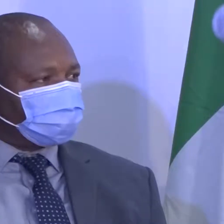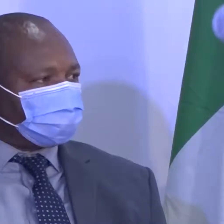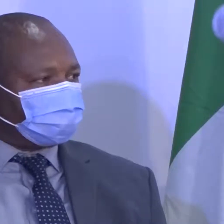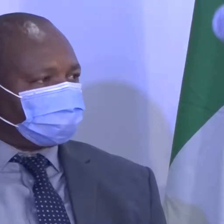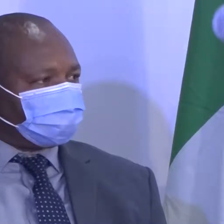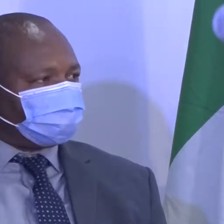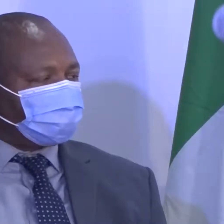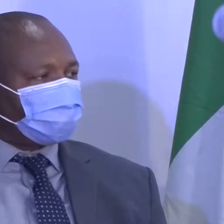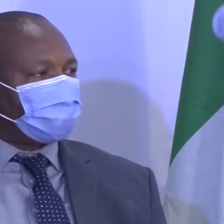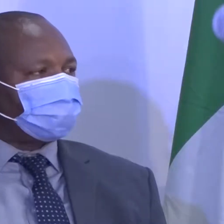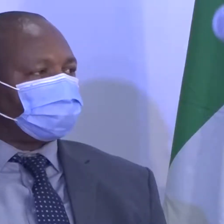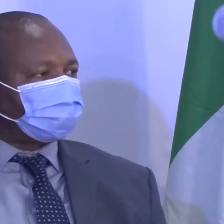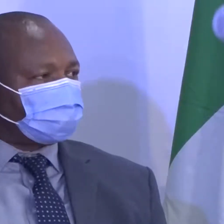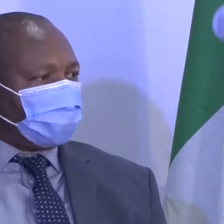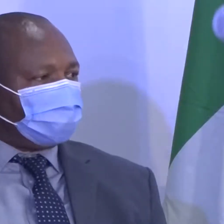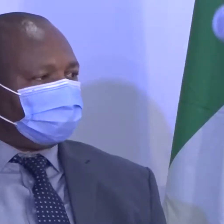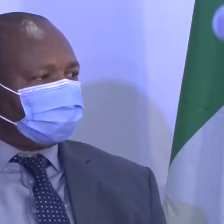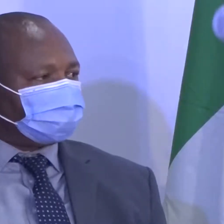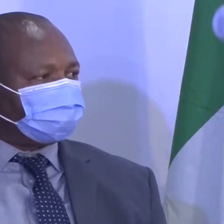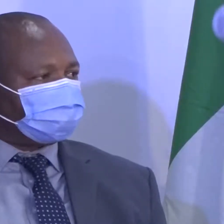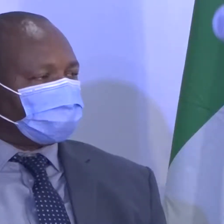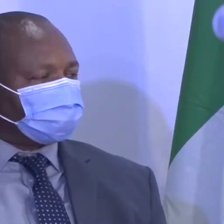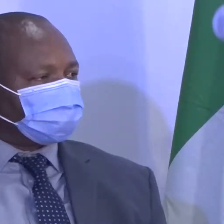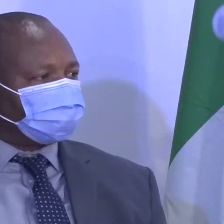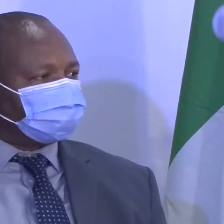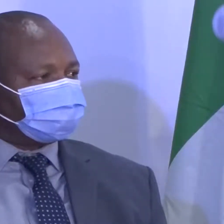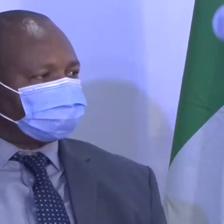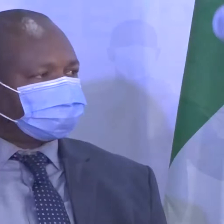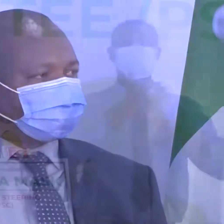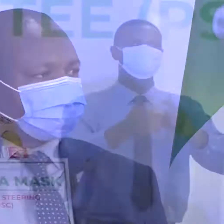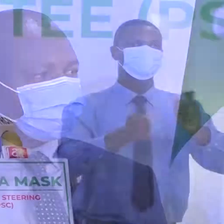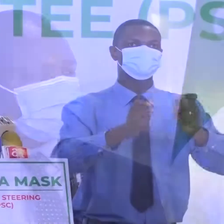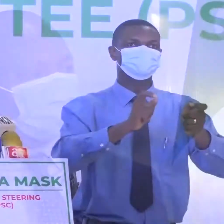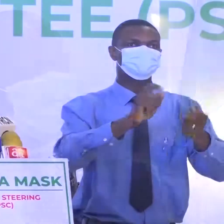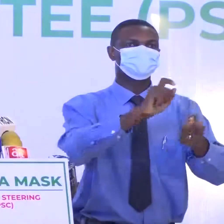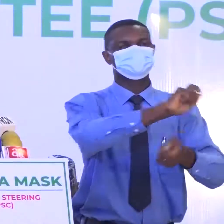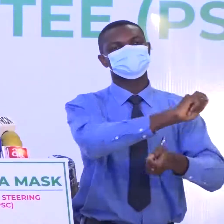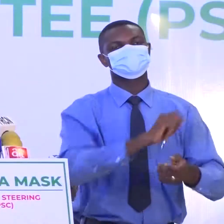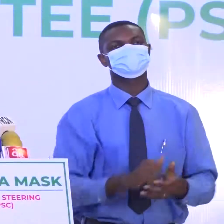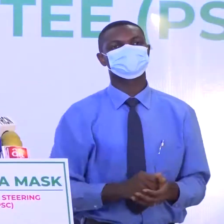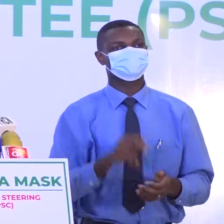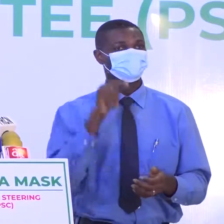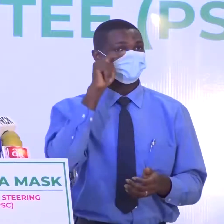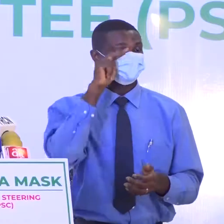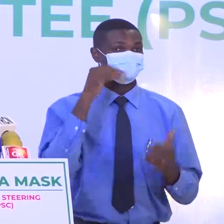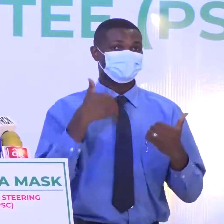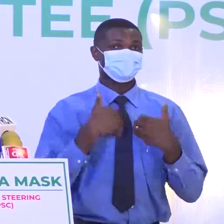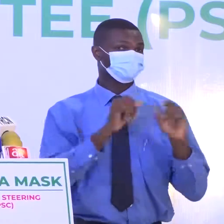in Abuja at the national briefing of the Presidential Steering Committee on COVID-19. Nigeria has so far